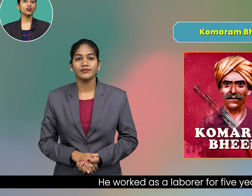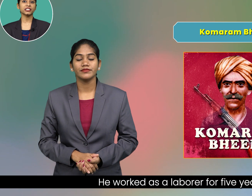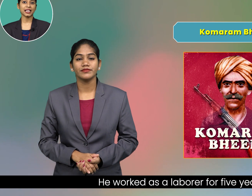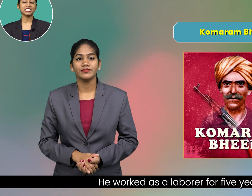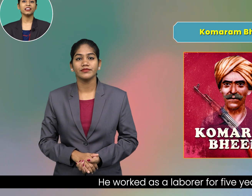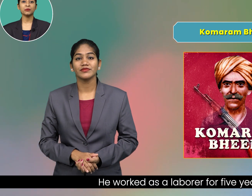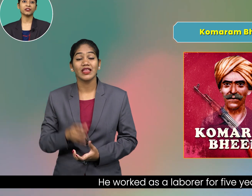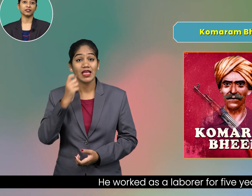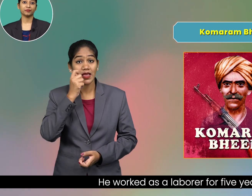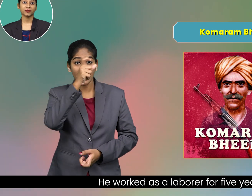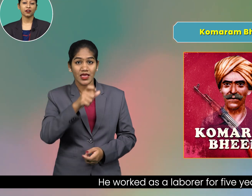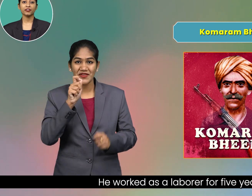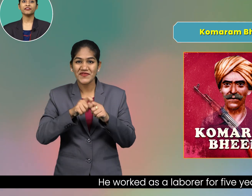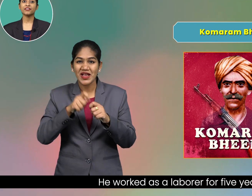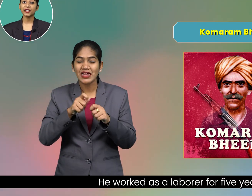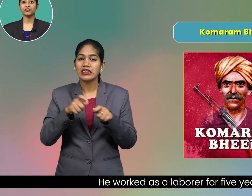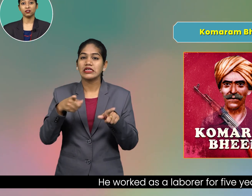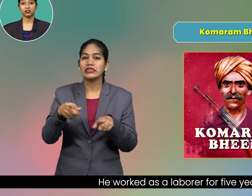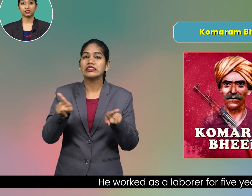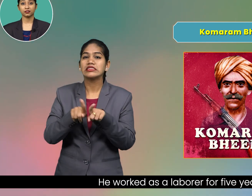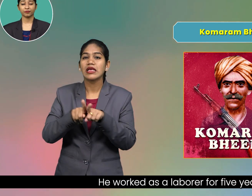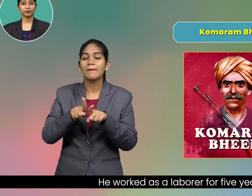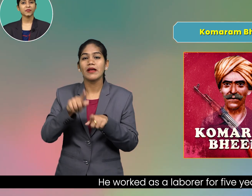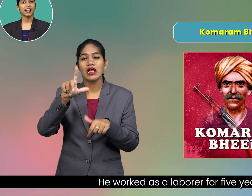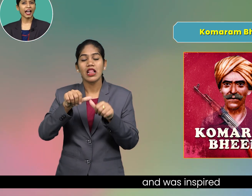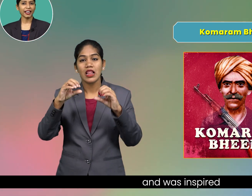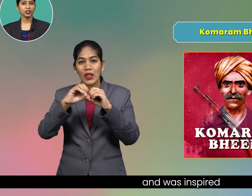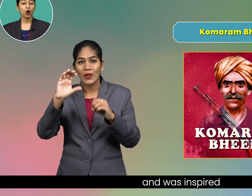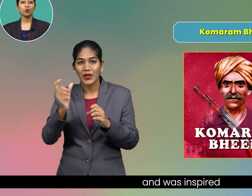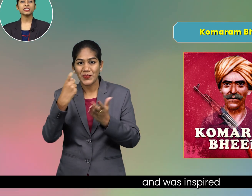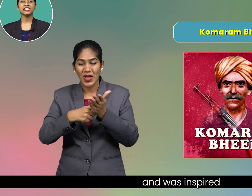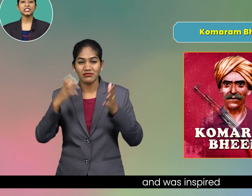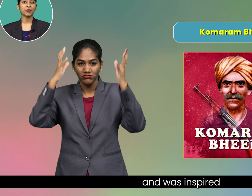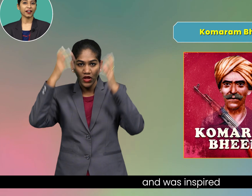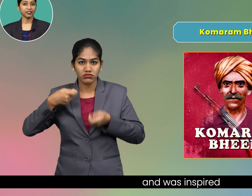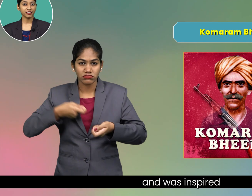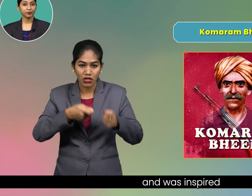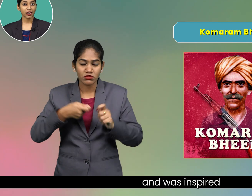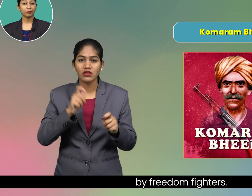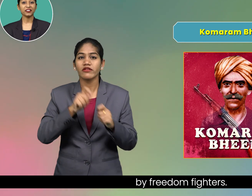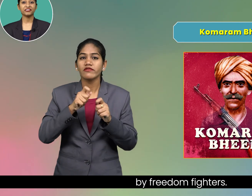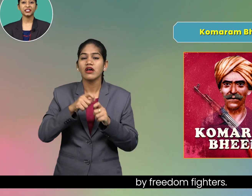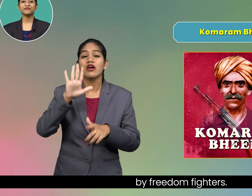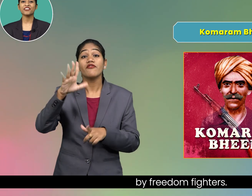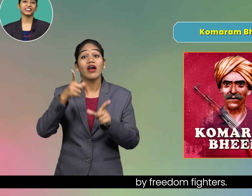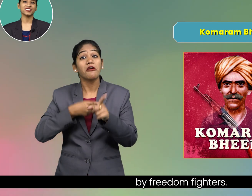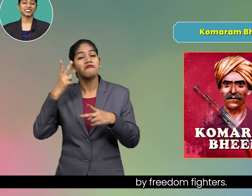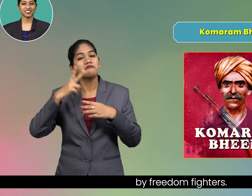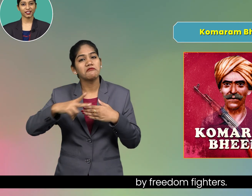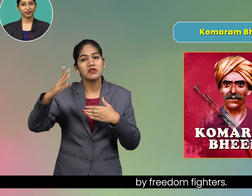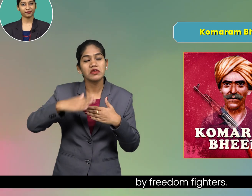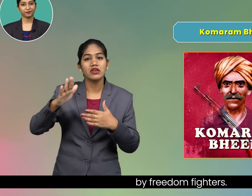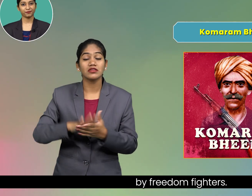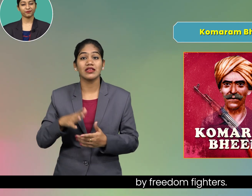He worked as a laborer for 5 years and was inspired by freedom